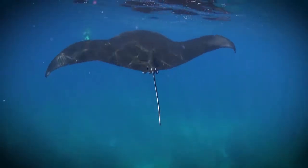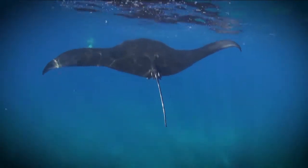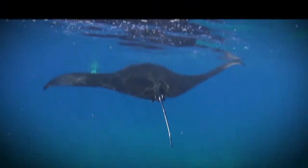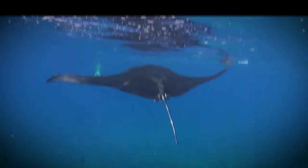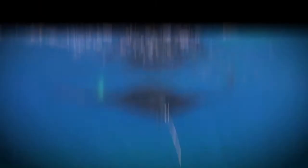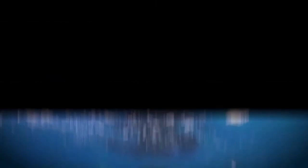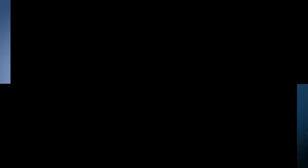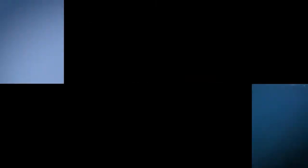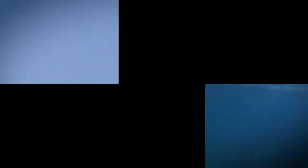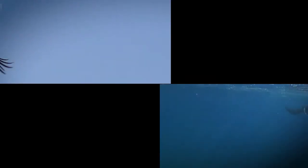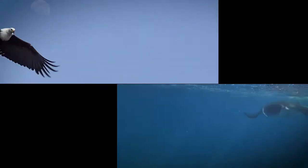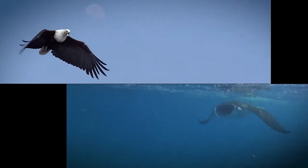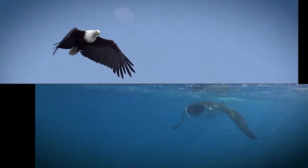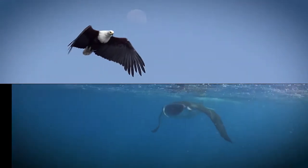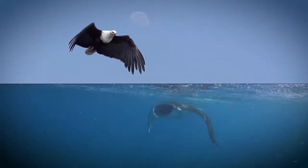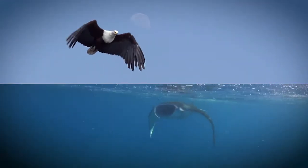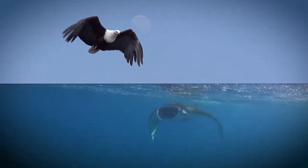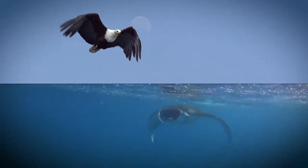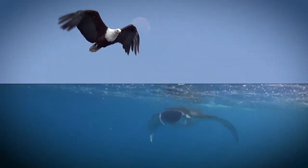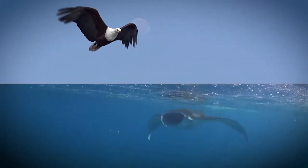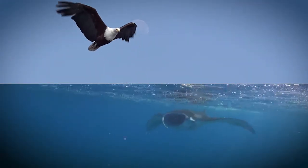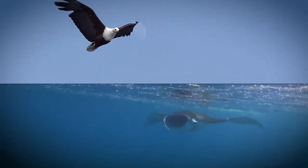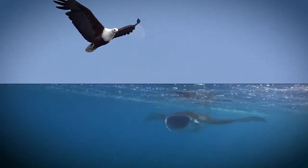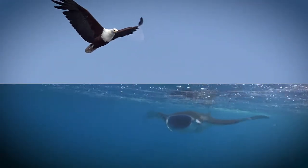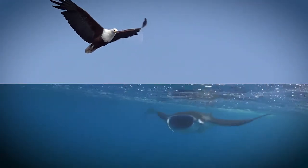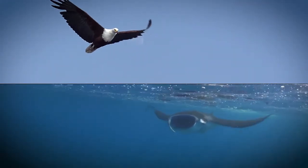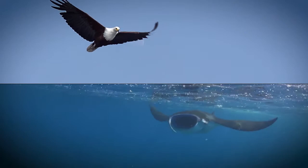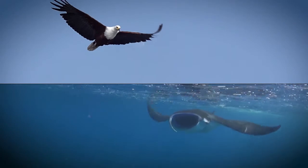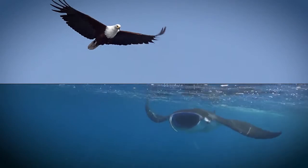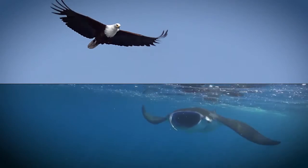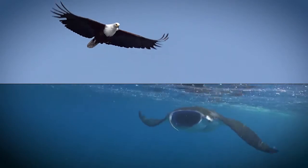wings. What do you think? Do we look alike?